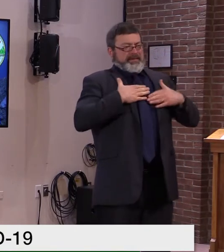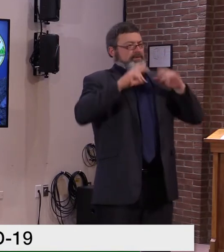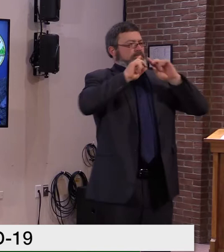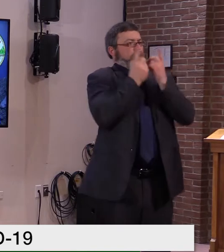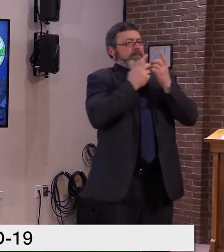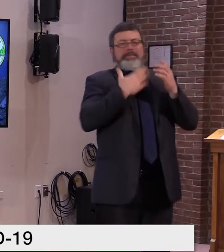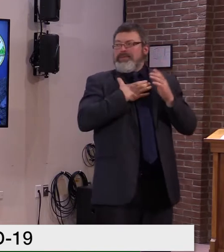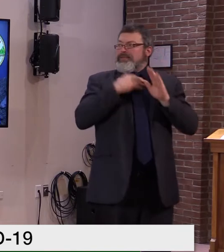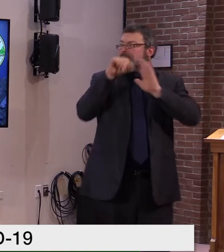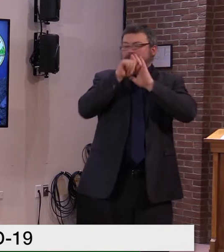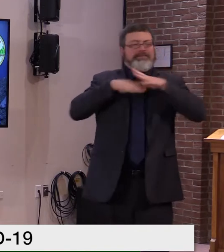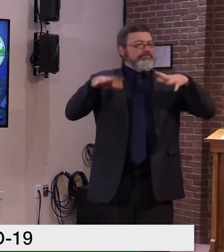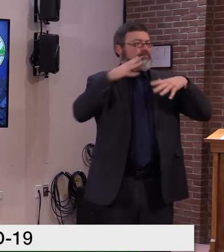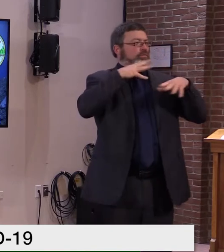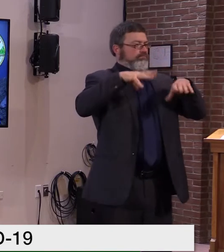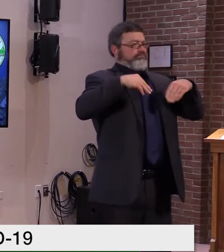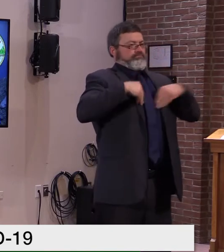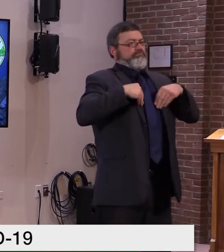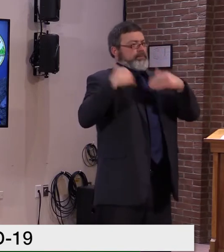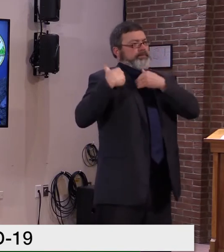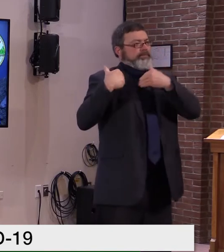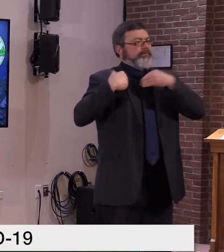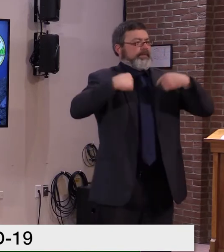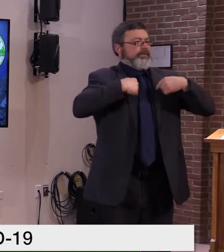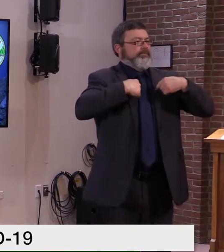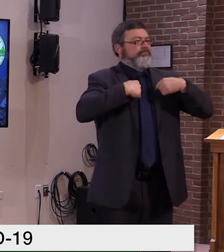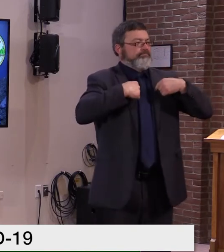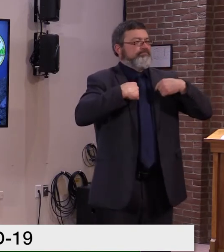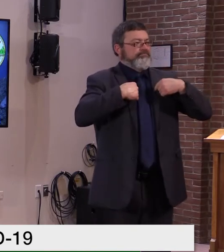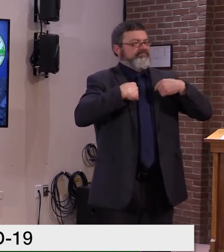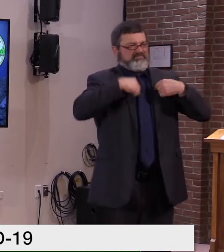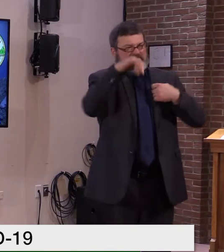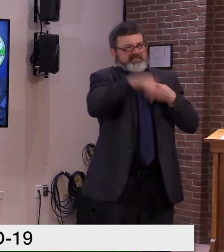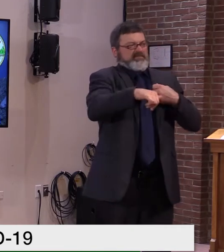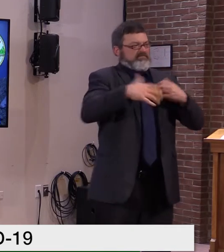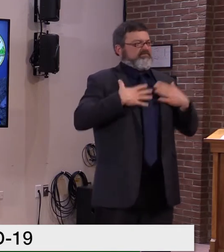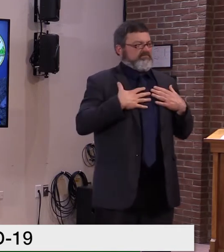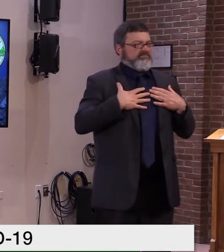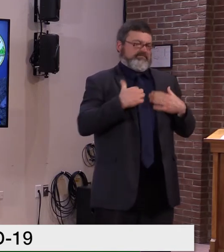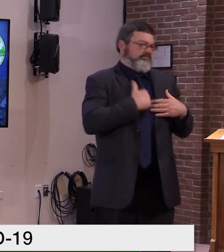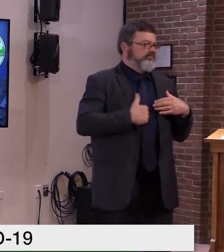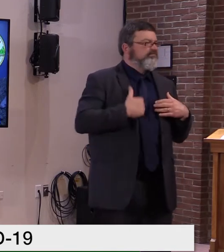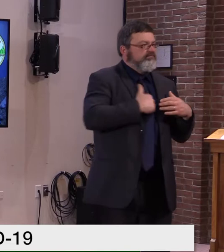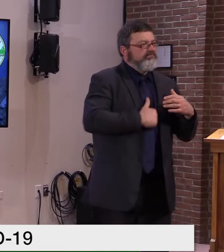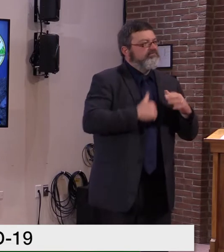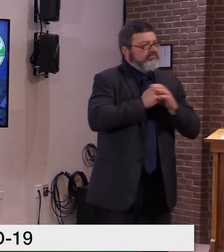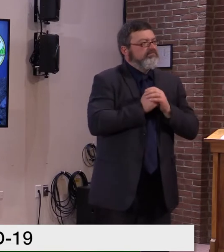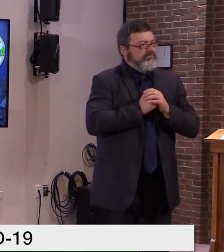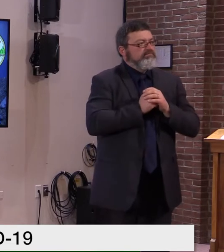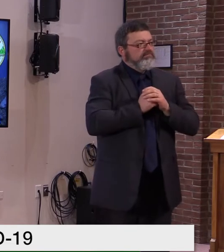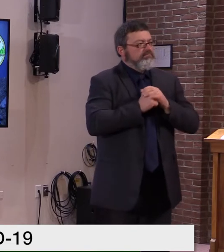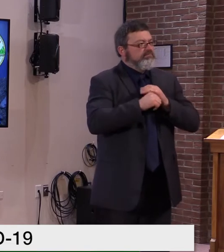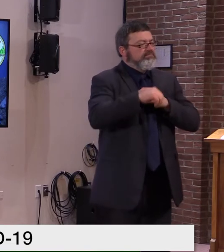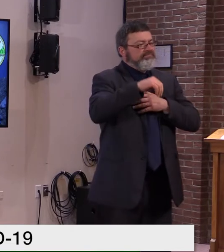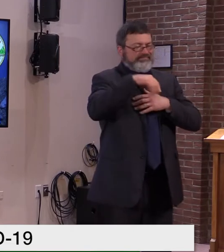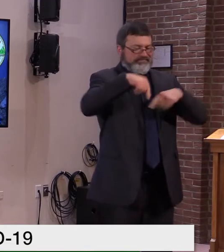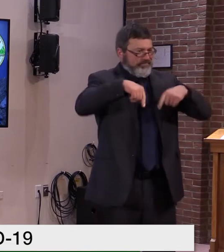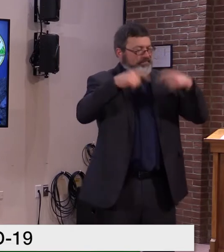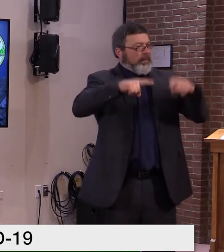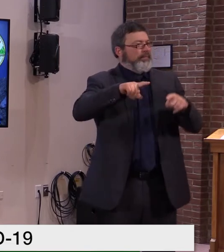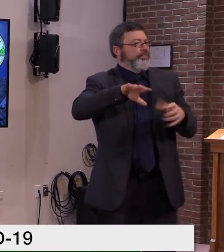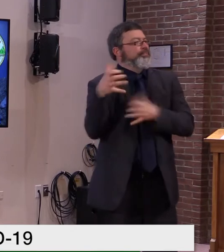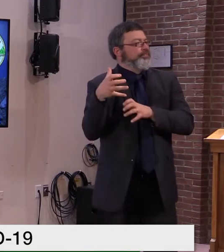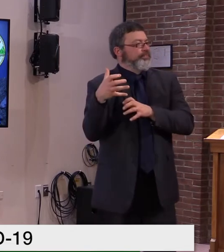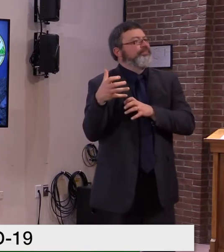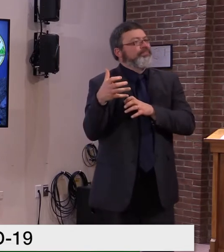shipping testing specimens, we must take responsibility for not having a better process in place to confirm